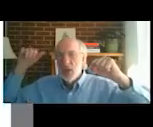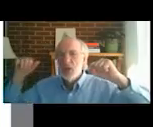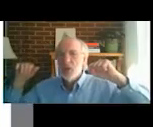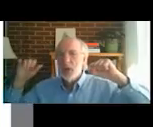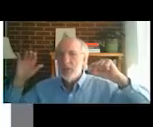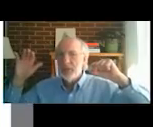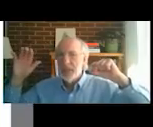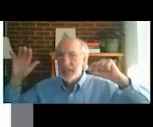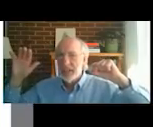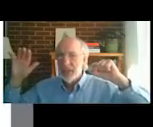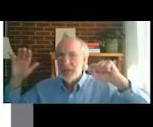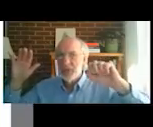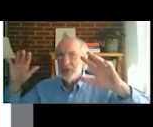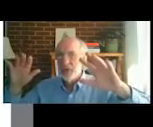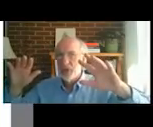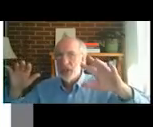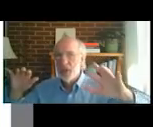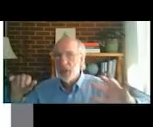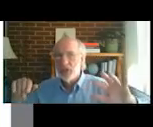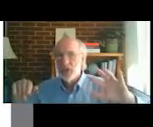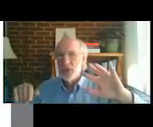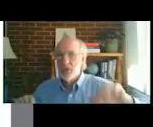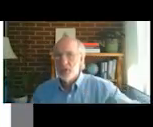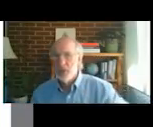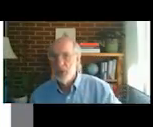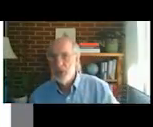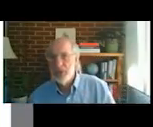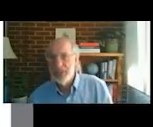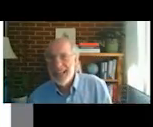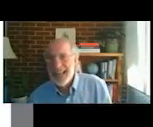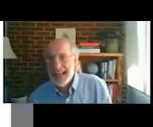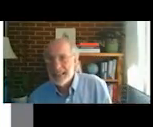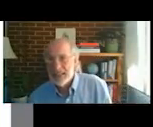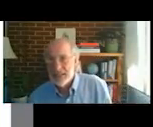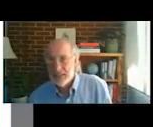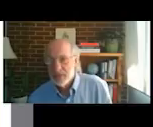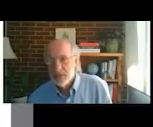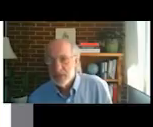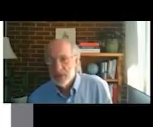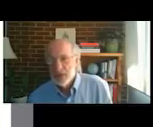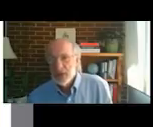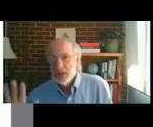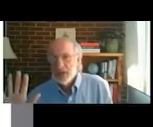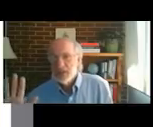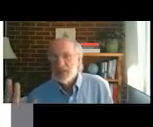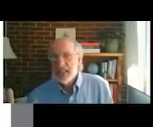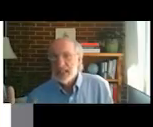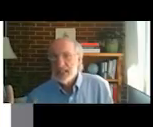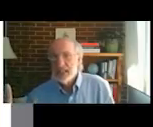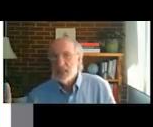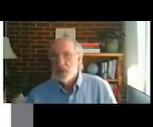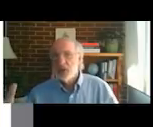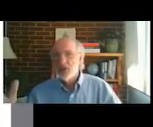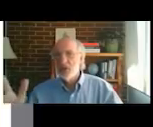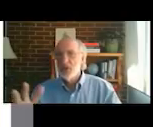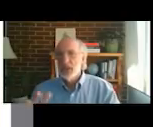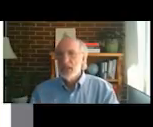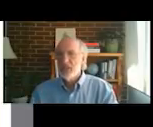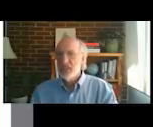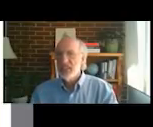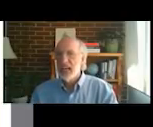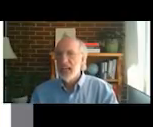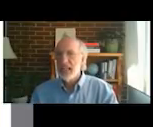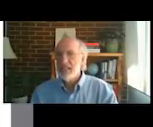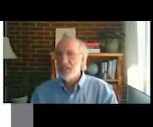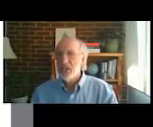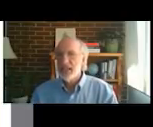Okay, you want to be very careful. The first thing you want to do is remove the hat. The second thing you want to do